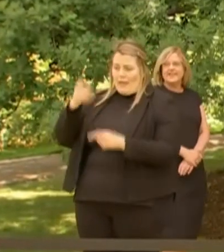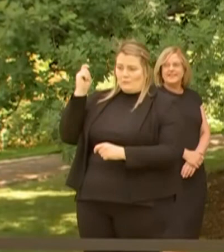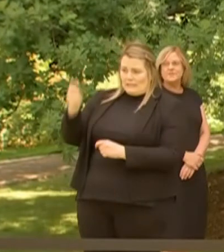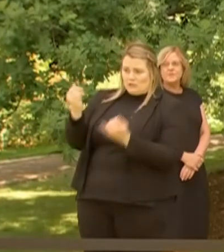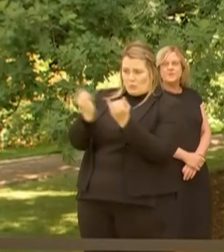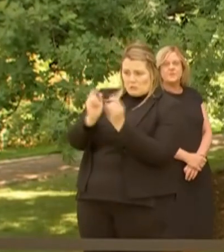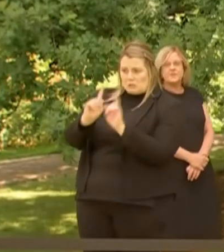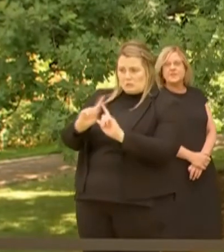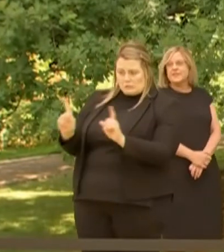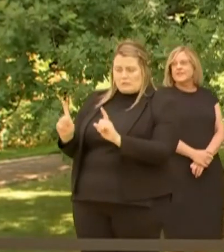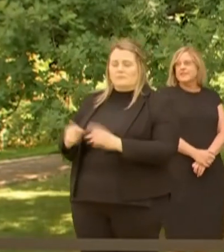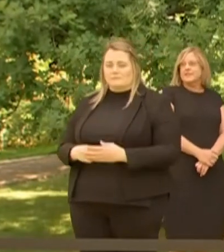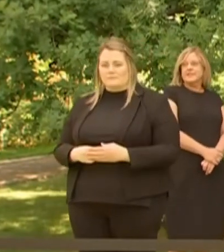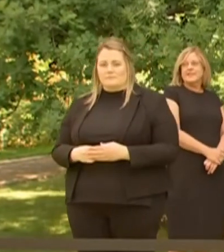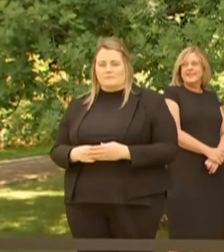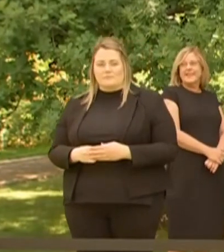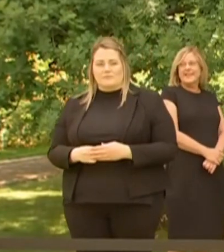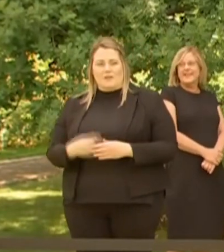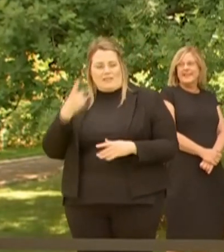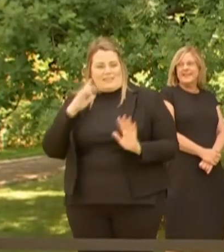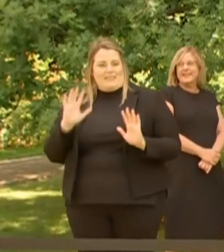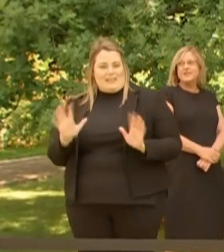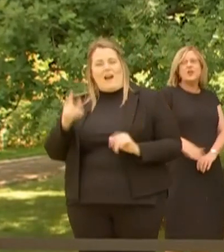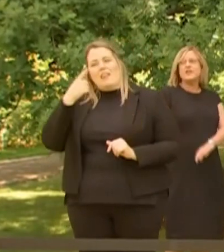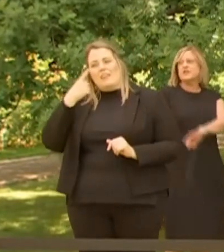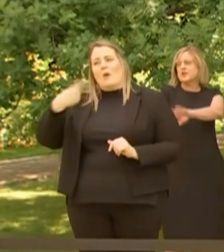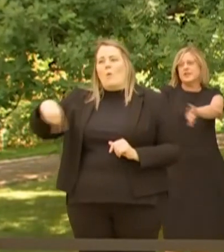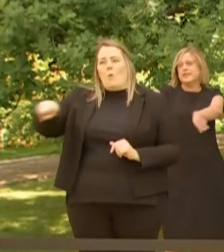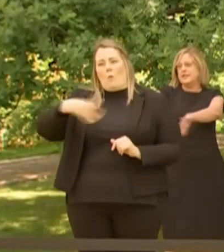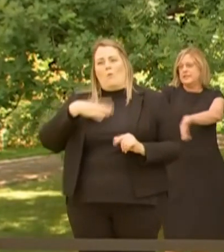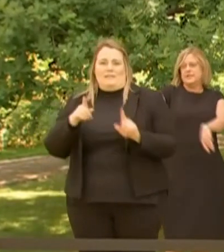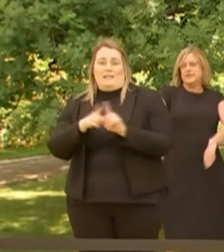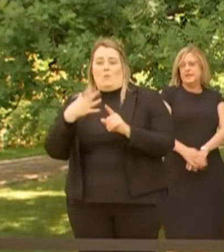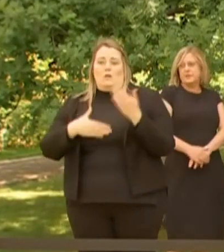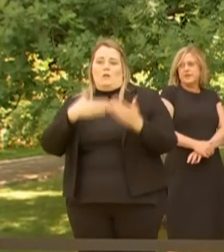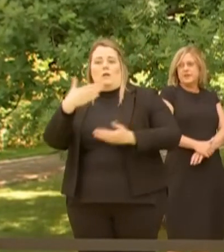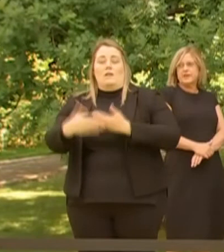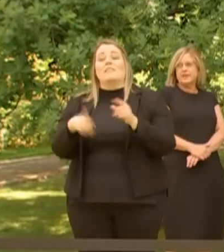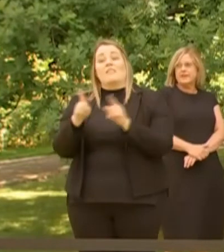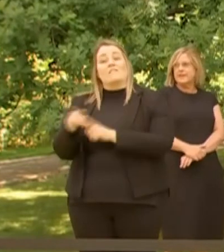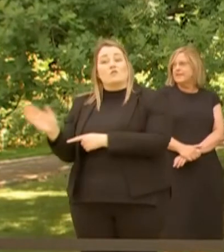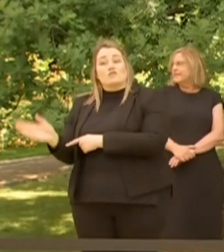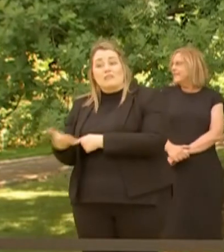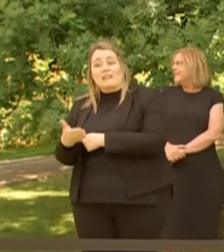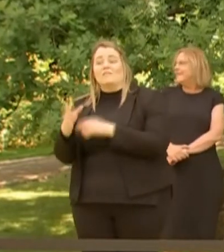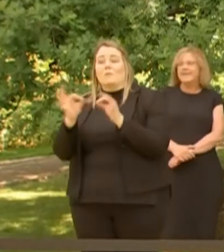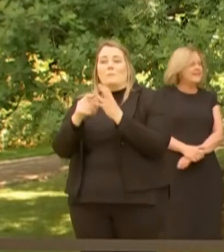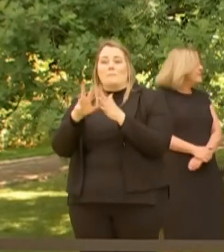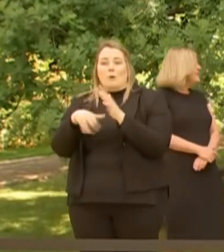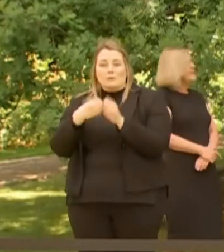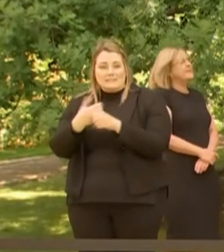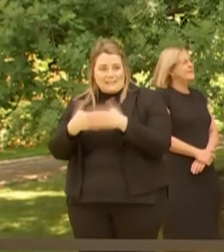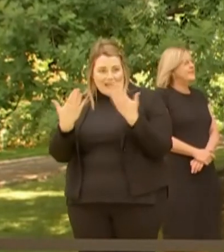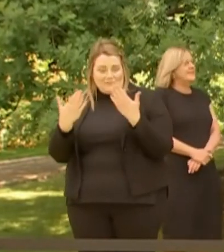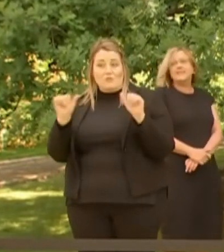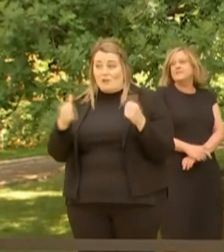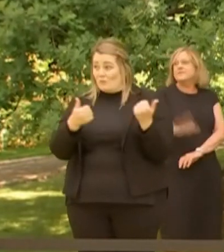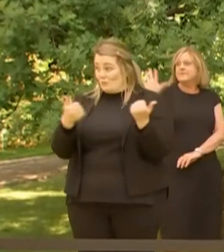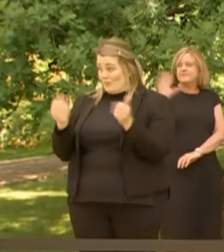way. That's what everyone would want, I would think. Just like we're doing the Boxing Day test. Everyone good? No other